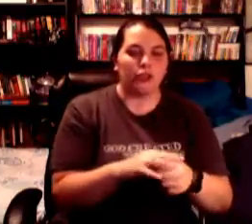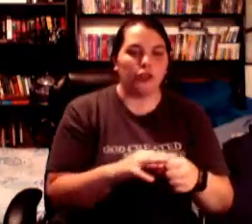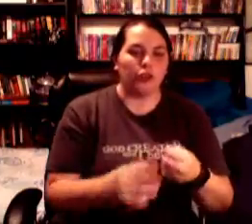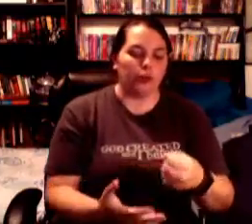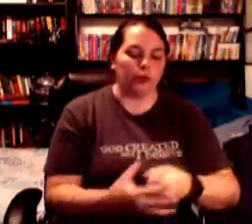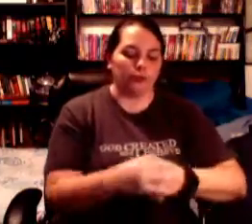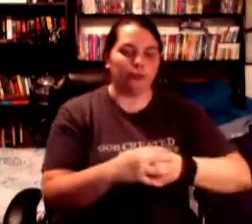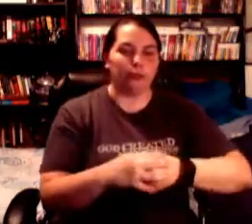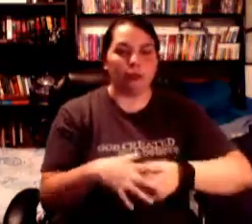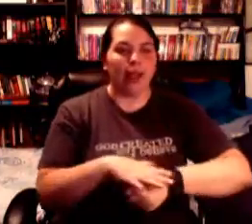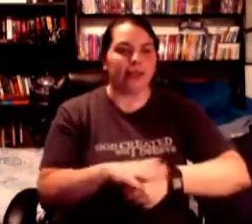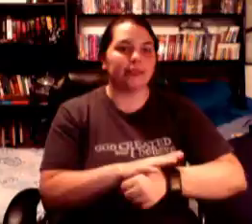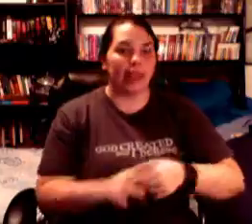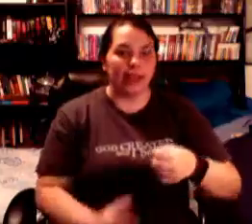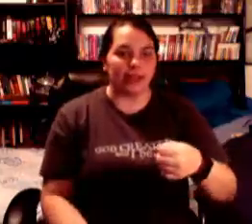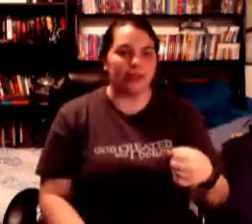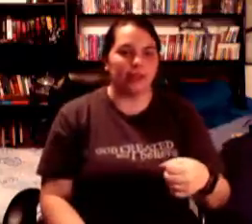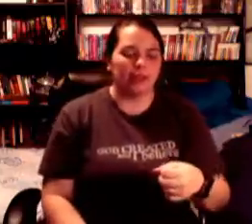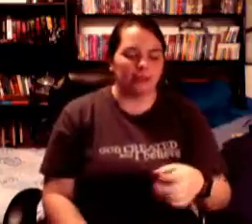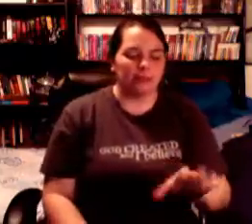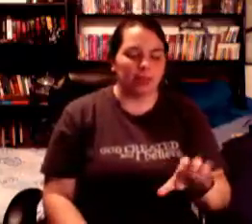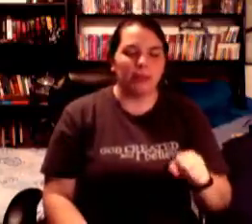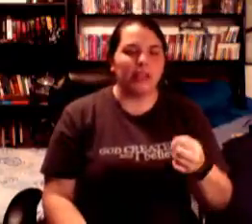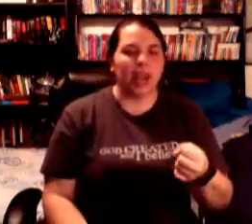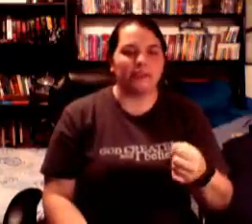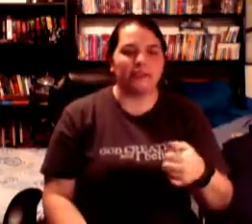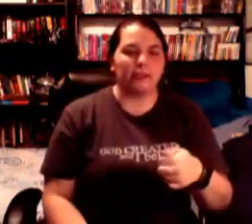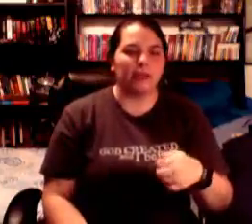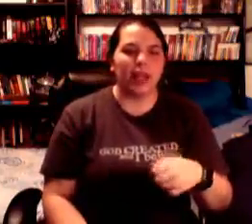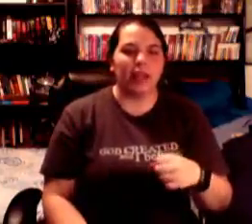then your relaxed hand, could be an S, could be an A,